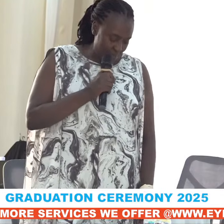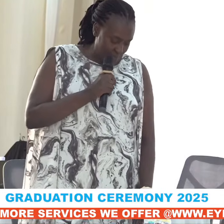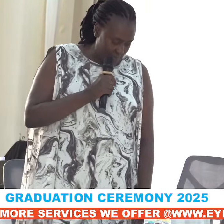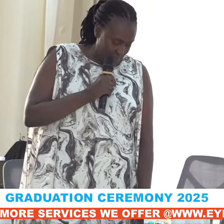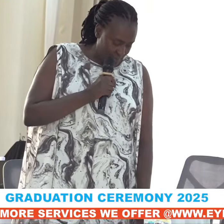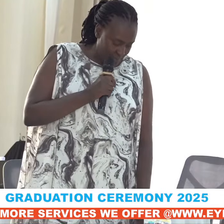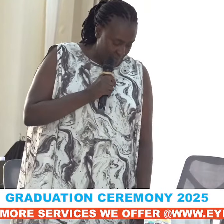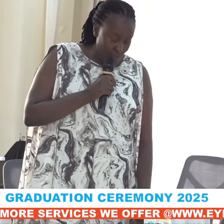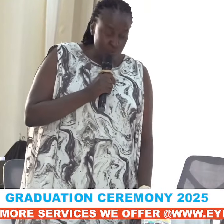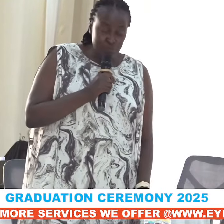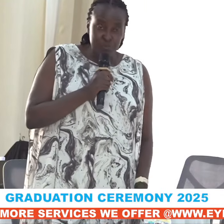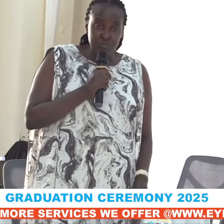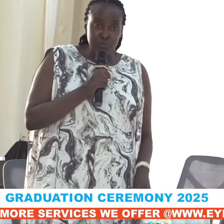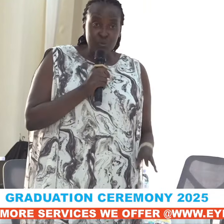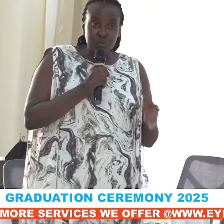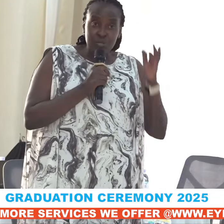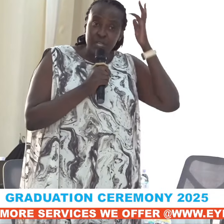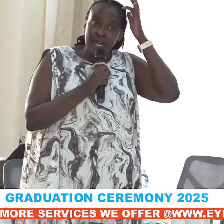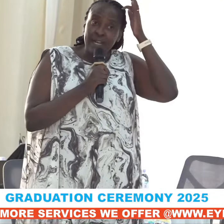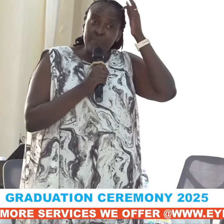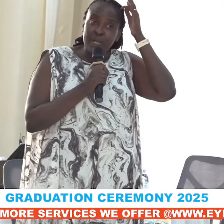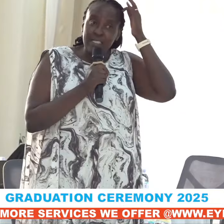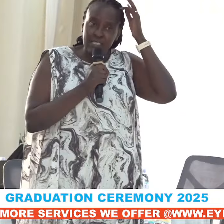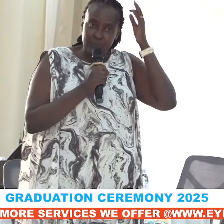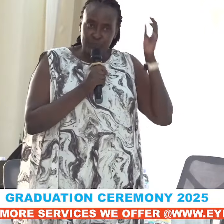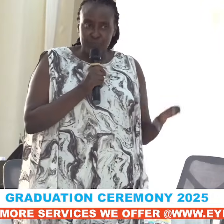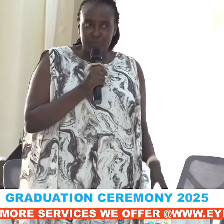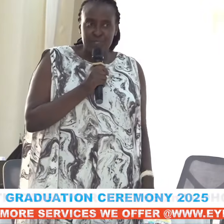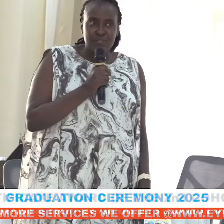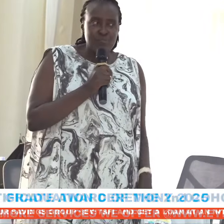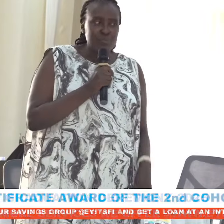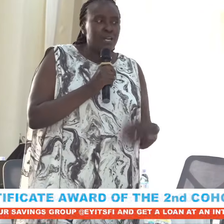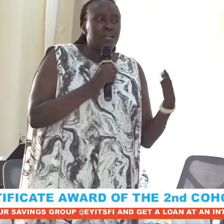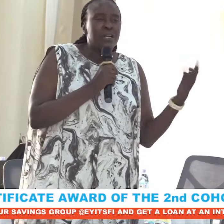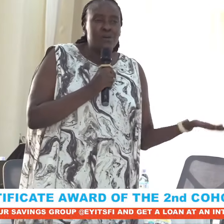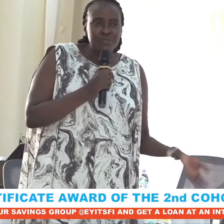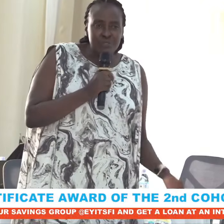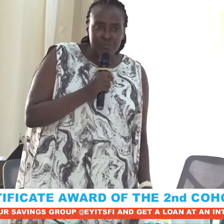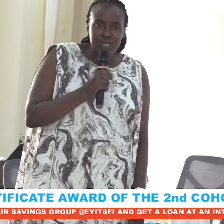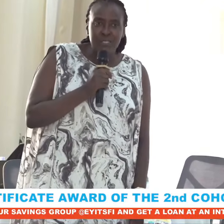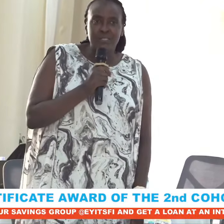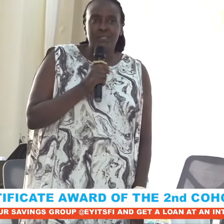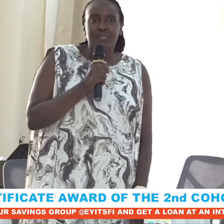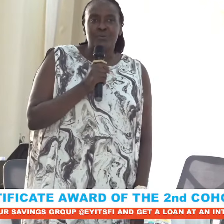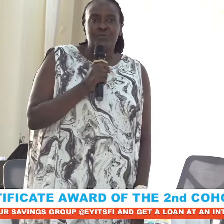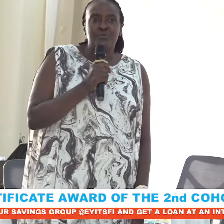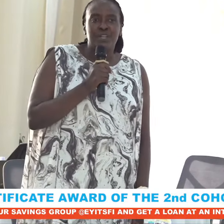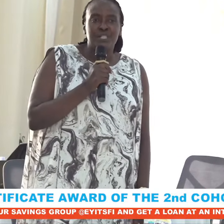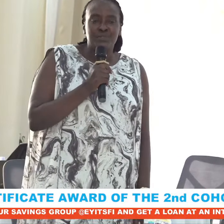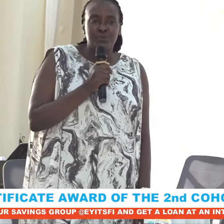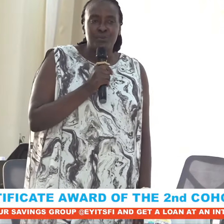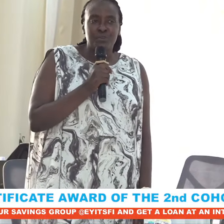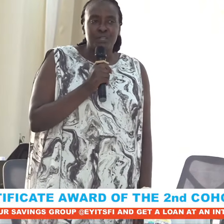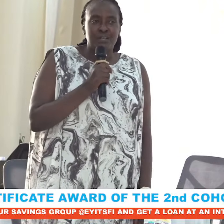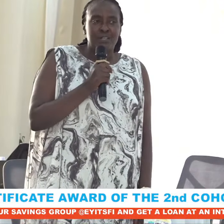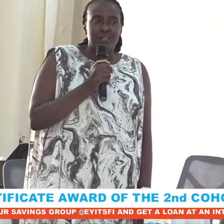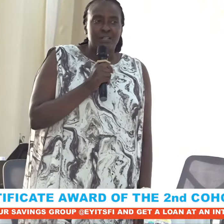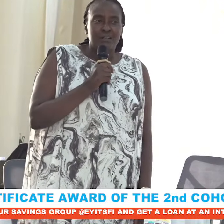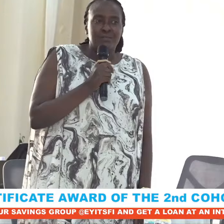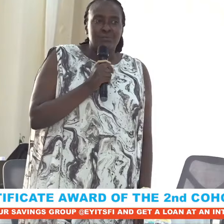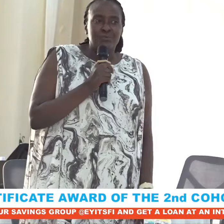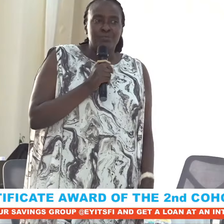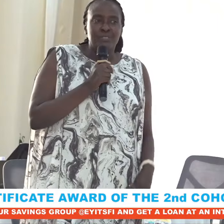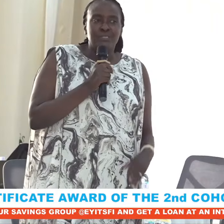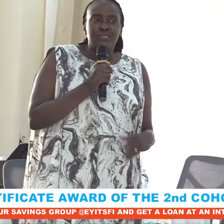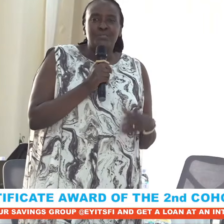time, the hospital had money to put an announcement on radio.